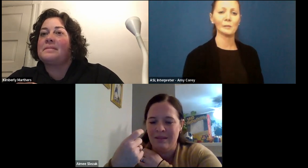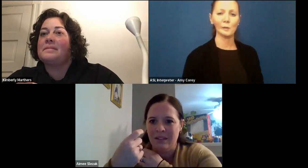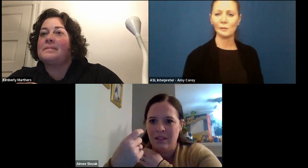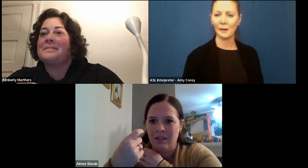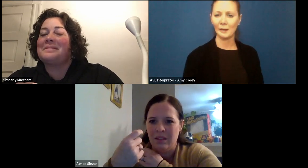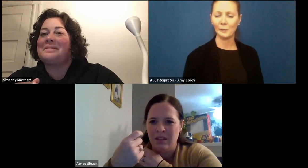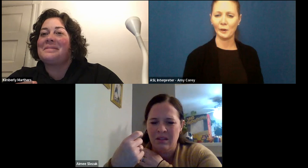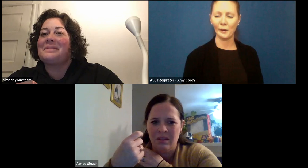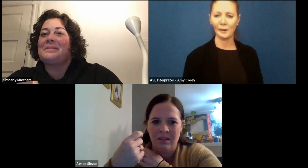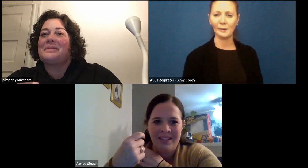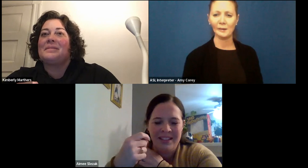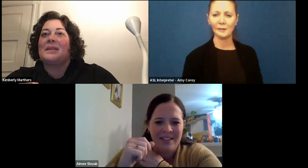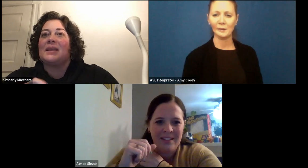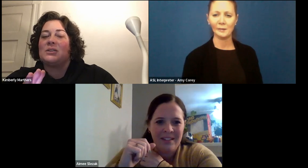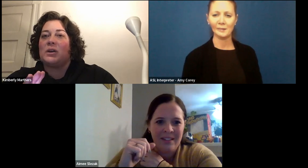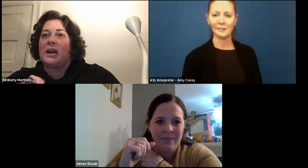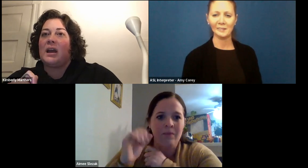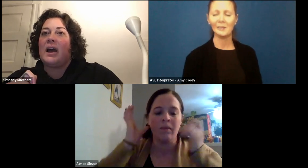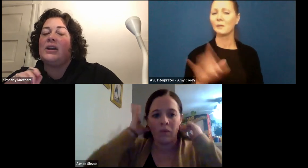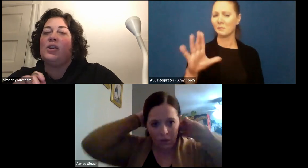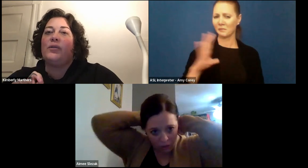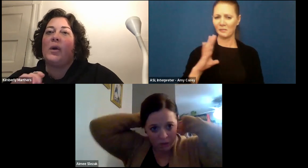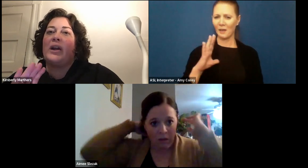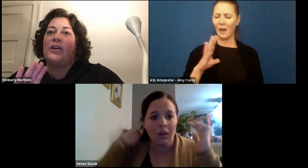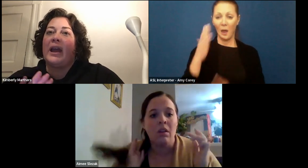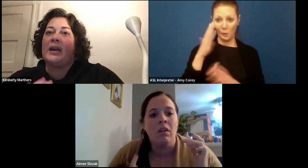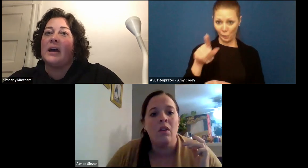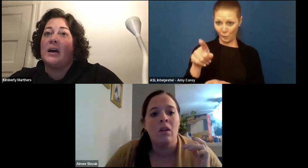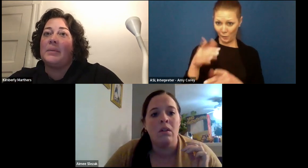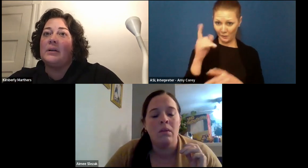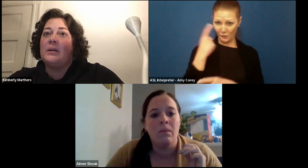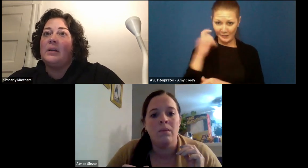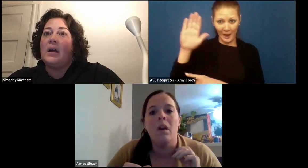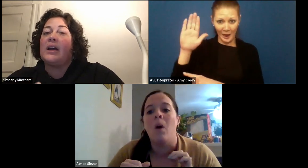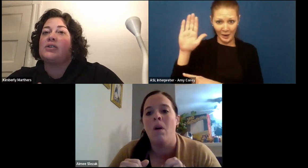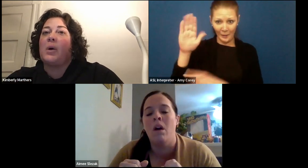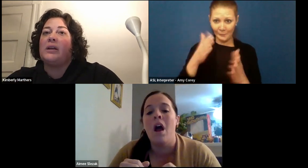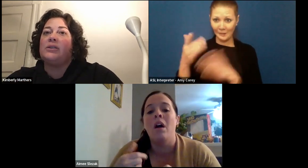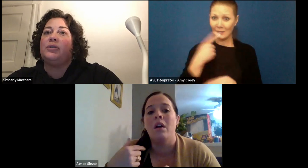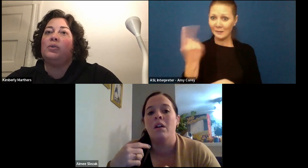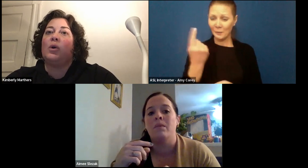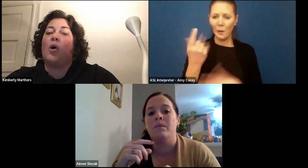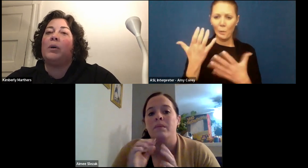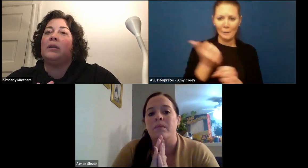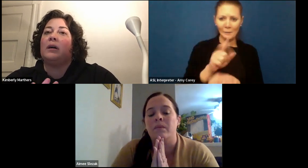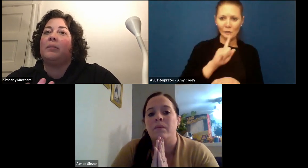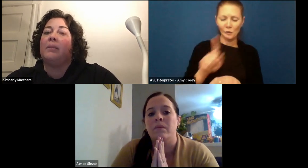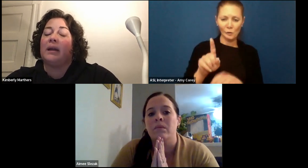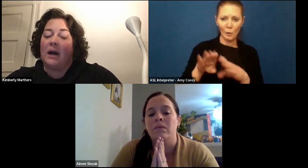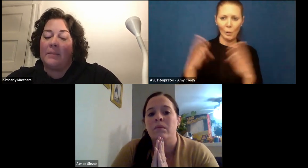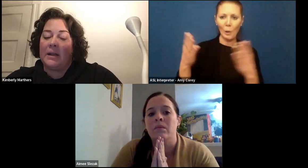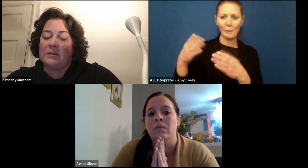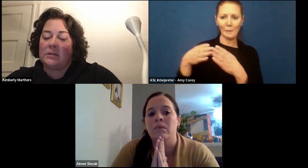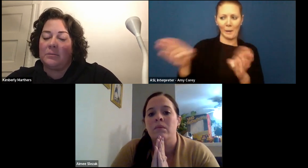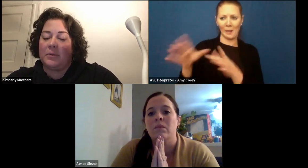I missed what you said. I'm sorry. That's okay. I didn't know if you had your hand up. I just wanted to open the